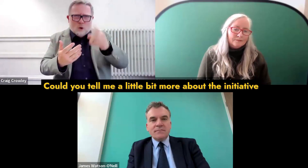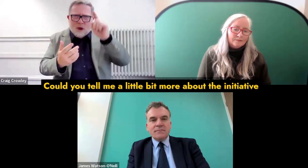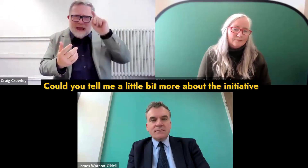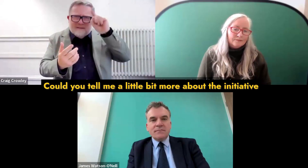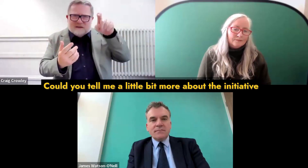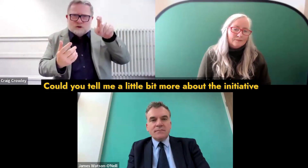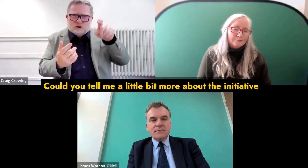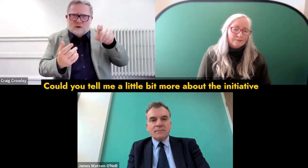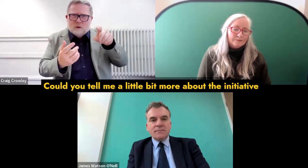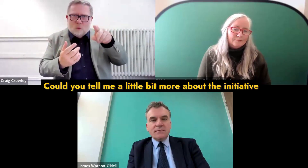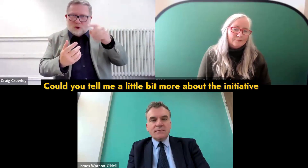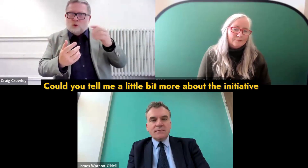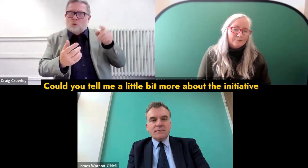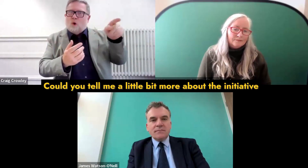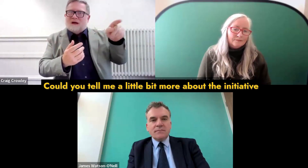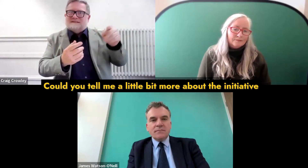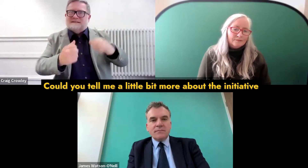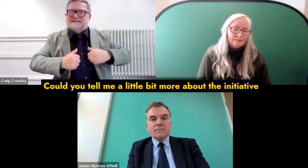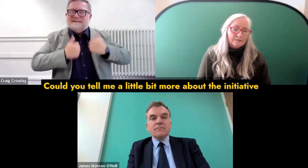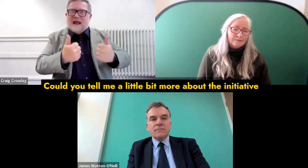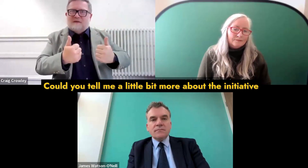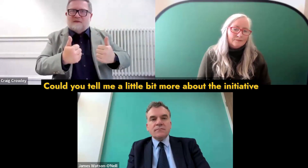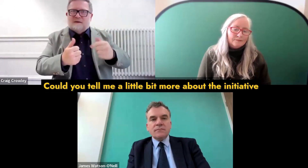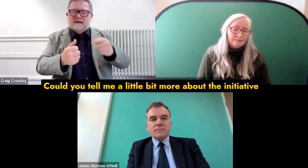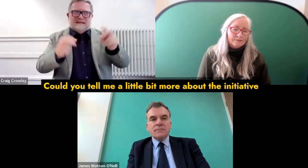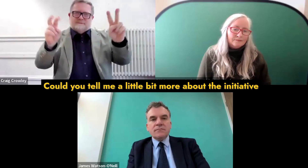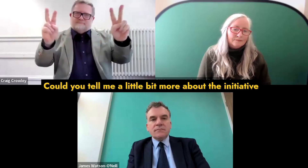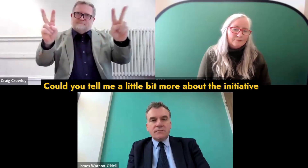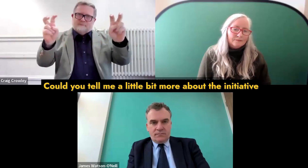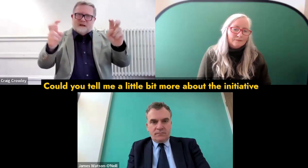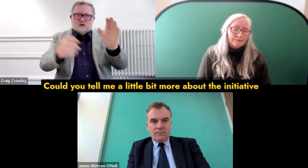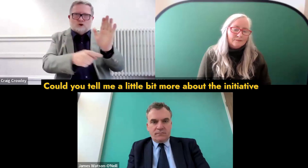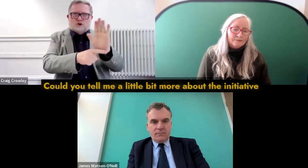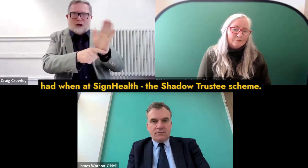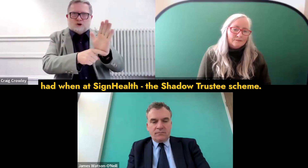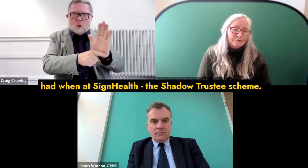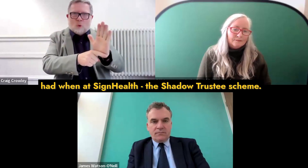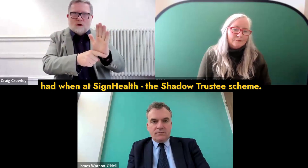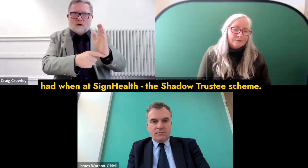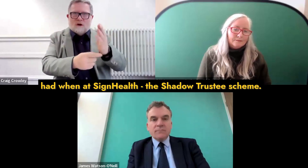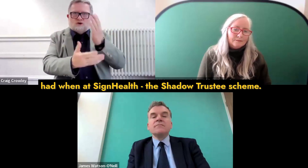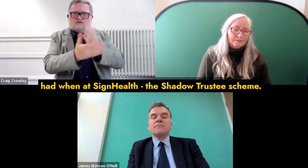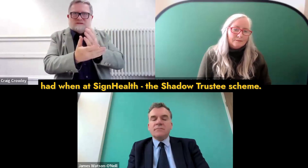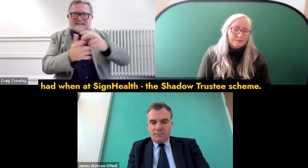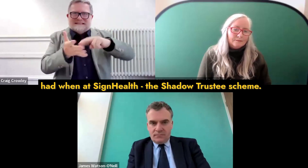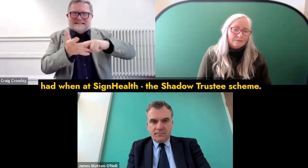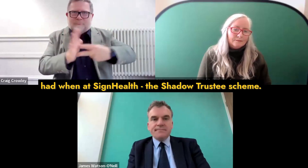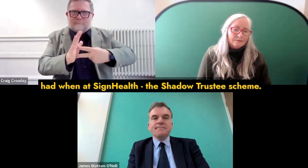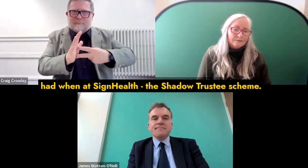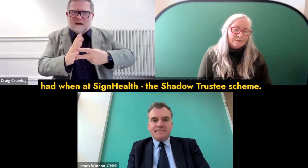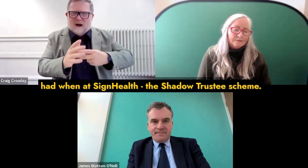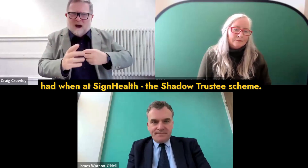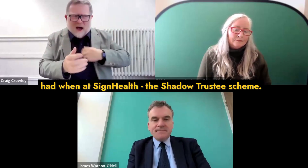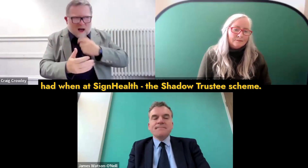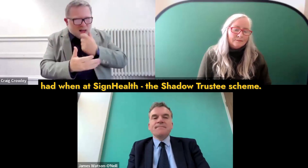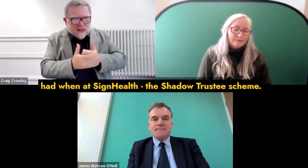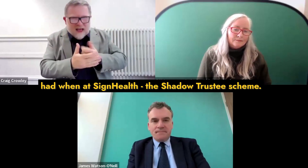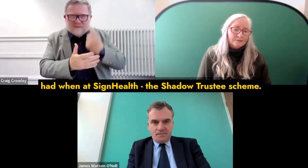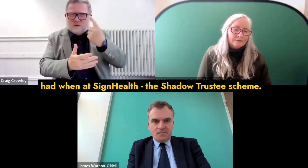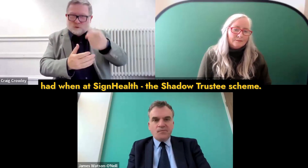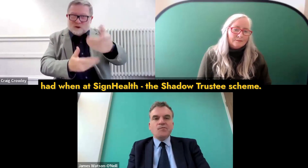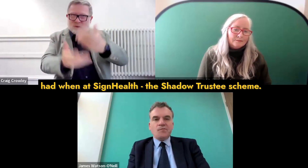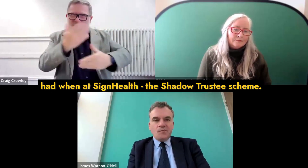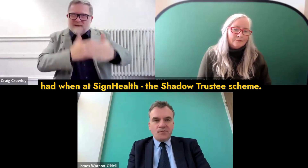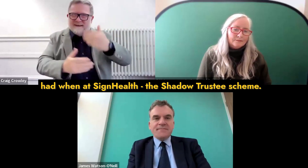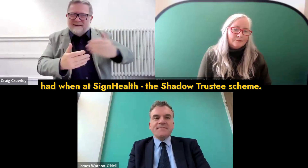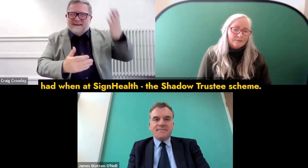Could you tell me a little bit more about the initiative you had when you were at Sign Health? I've been the